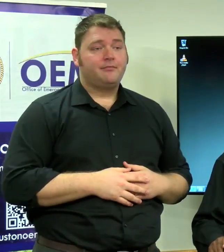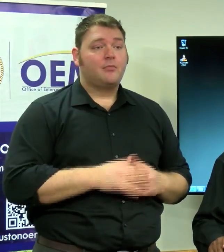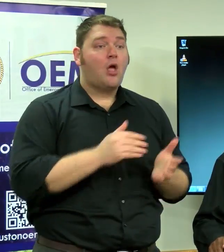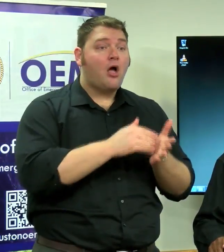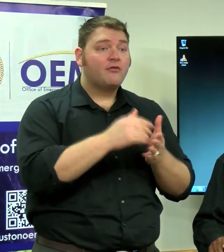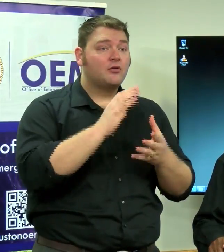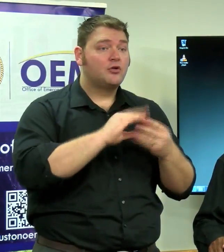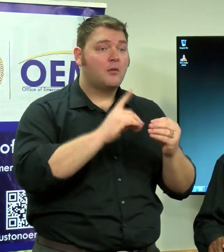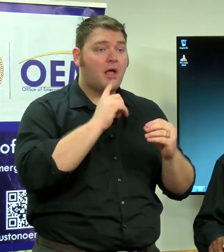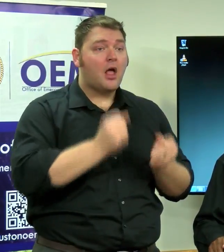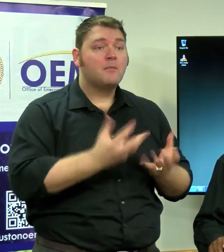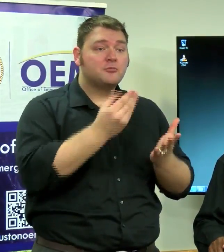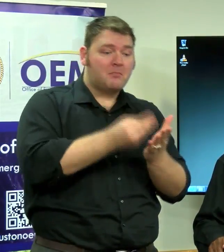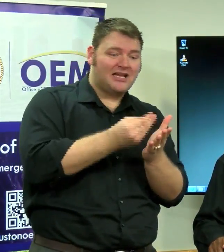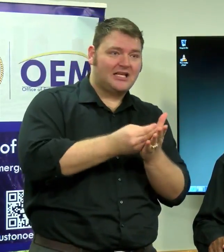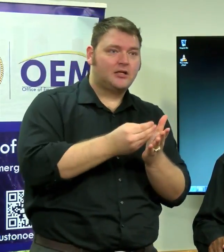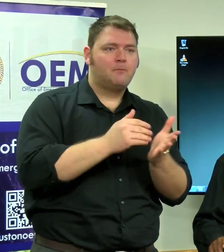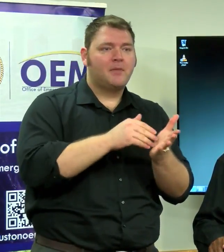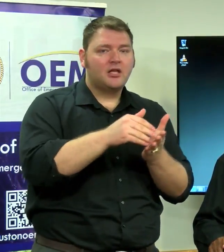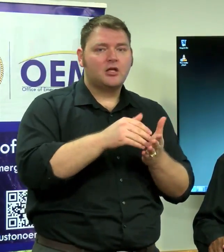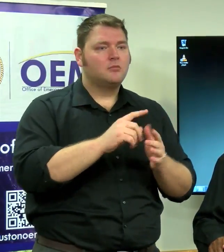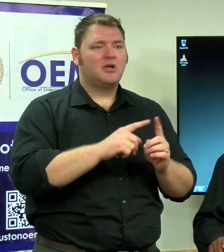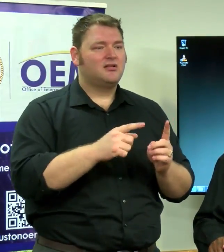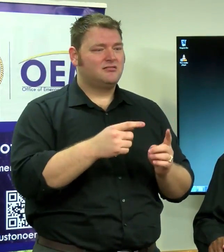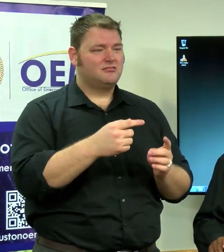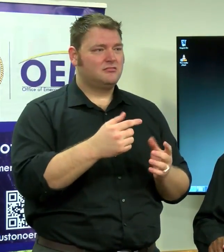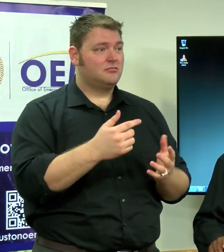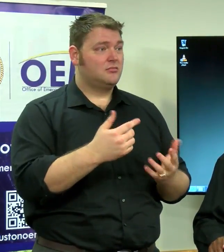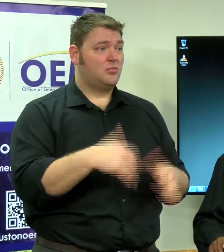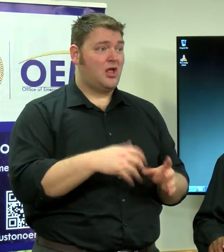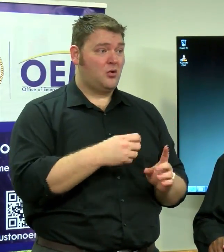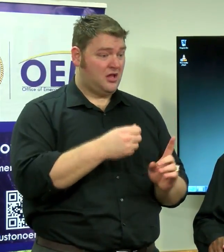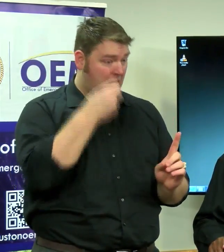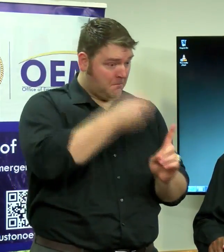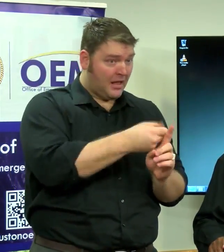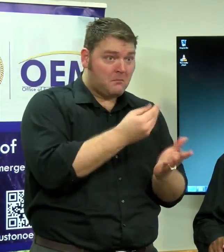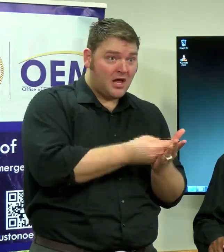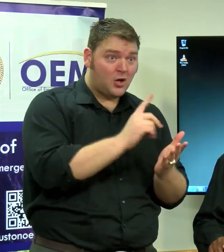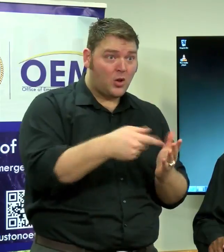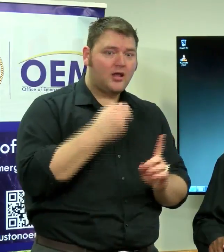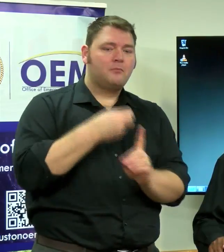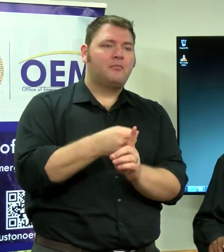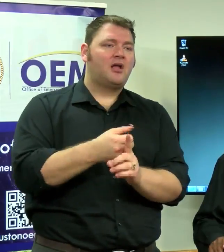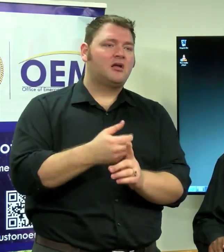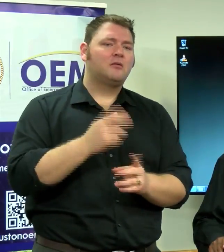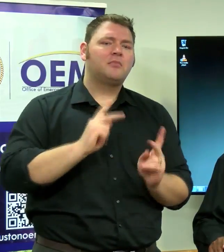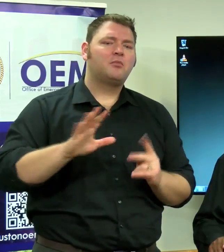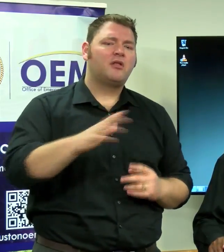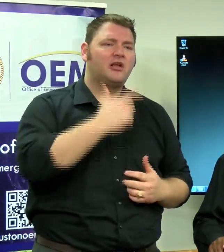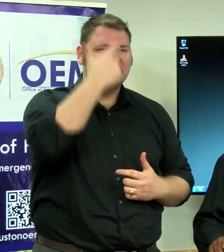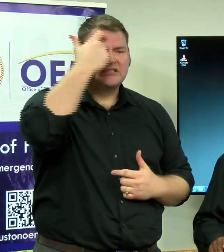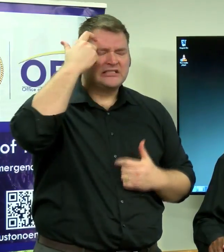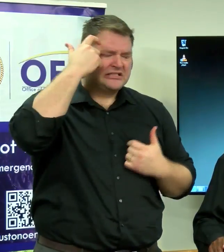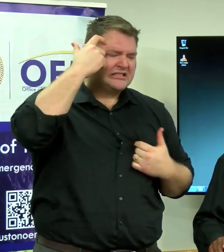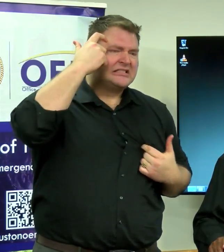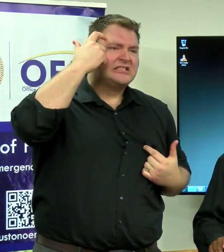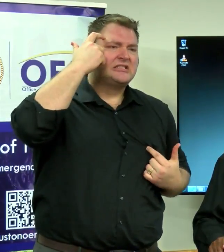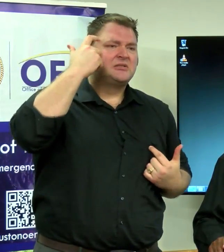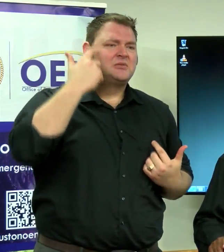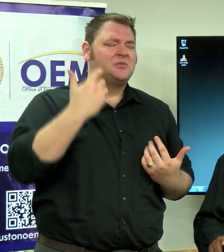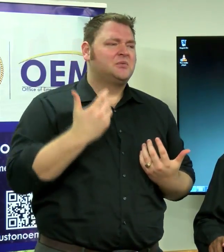you, the emotional cost that this storm is having, that's hard to